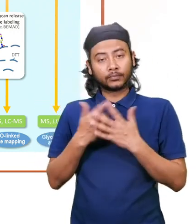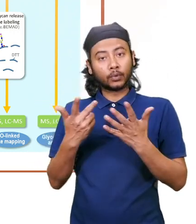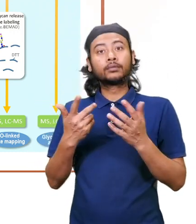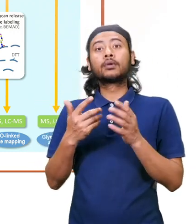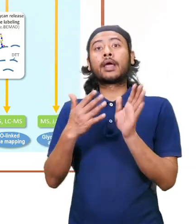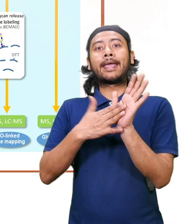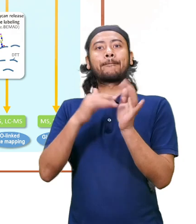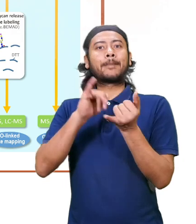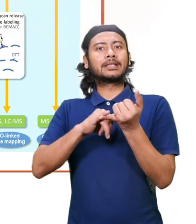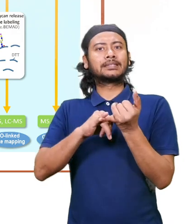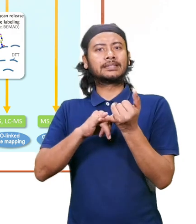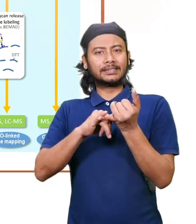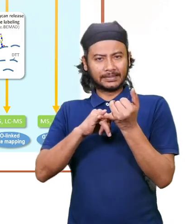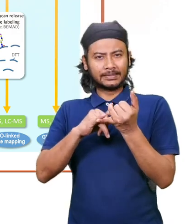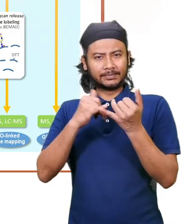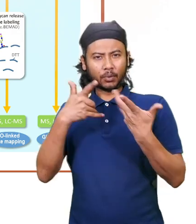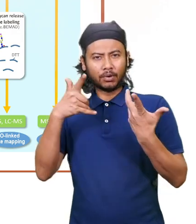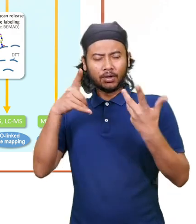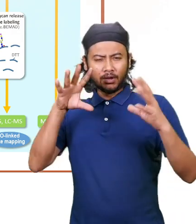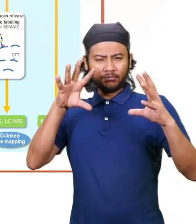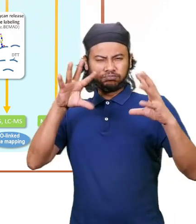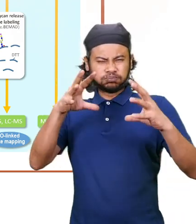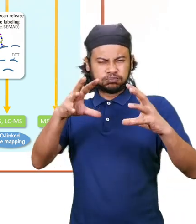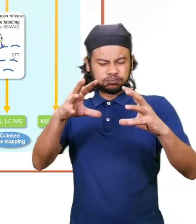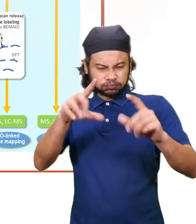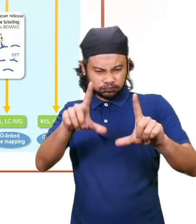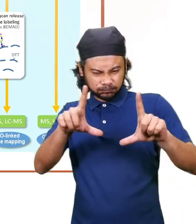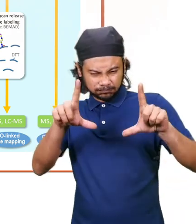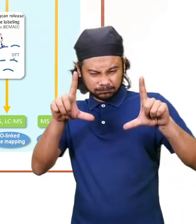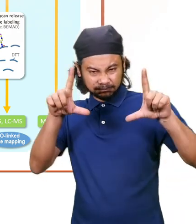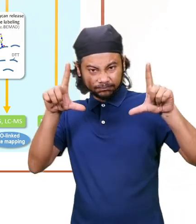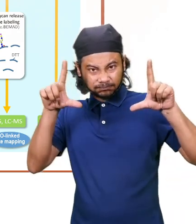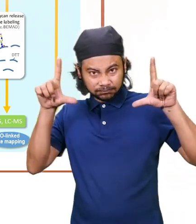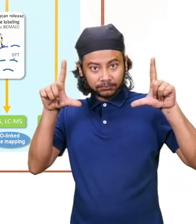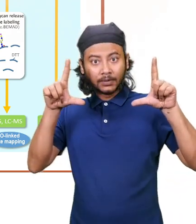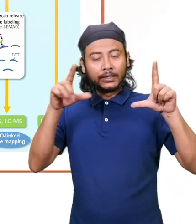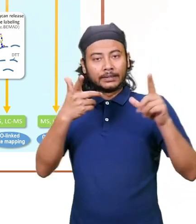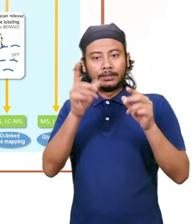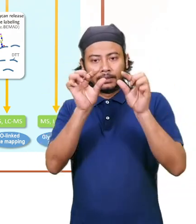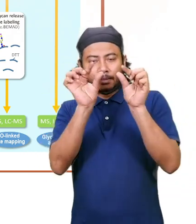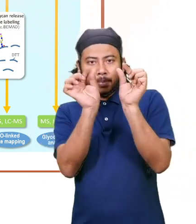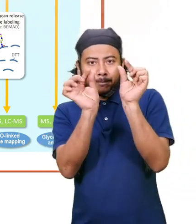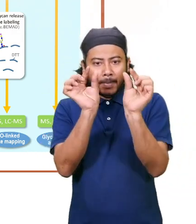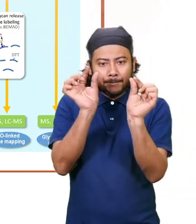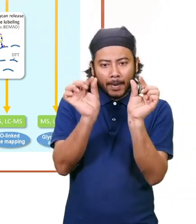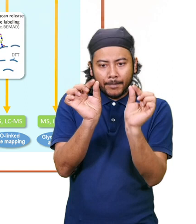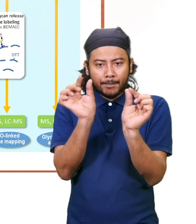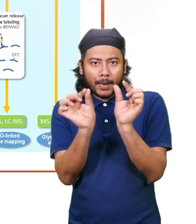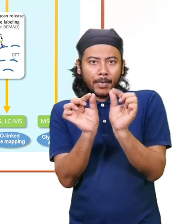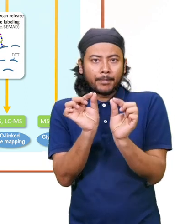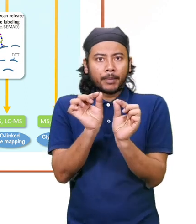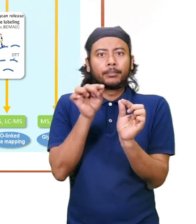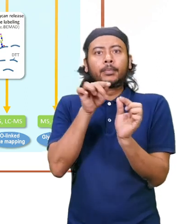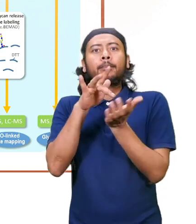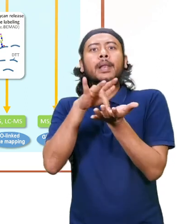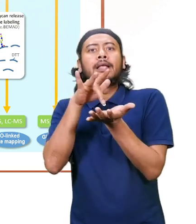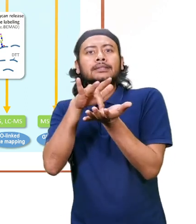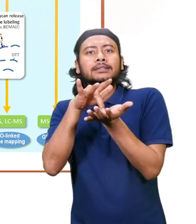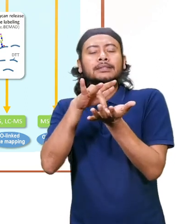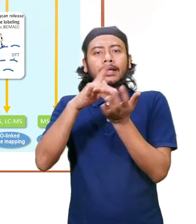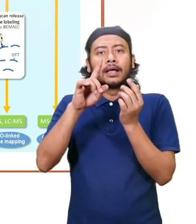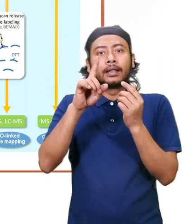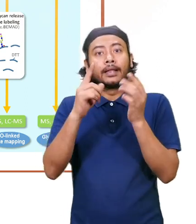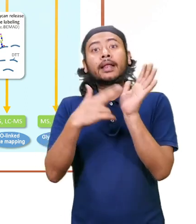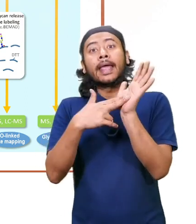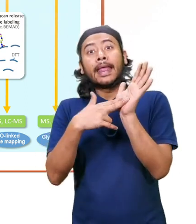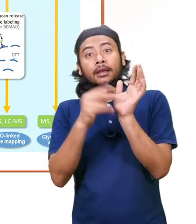Then these glycopeptides are analyzed by high resolution mass spectrometry, and the